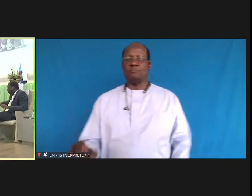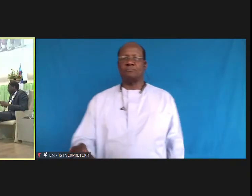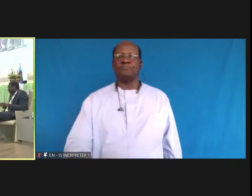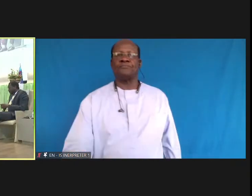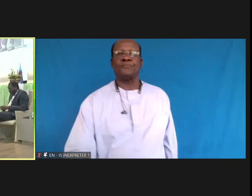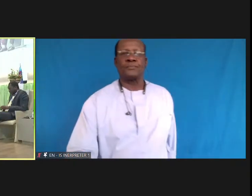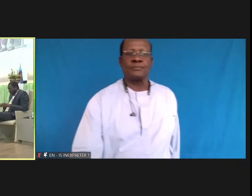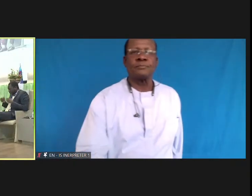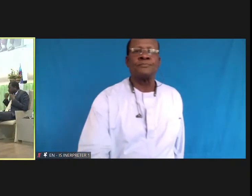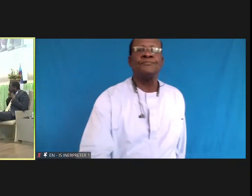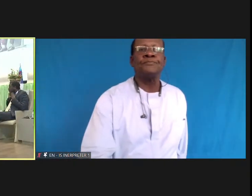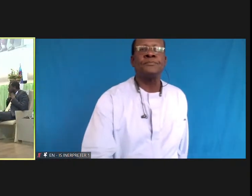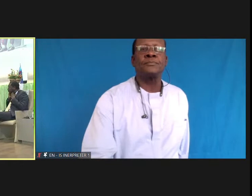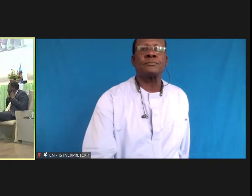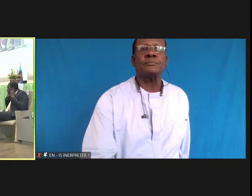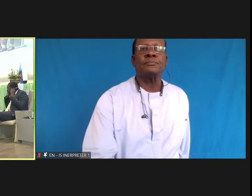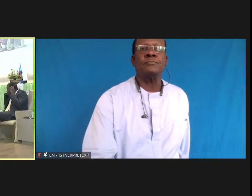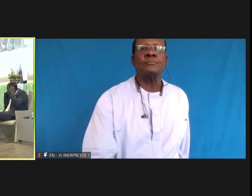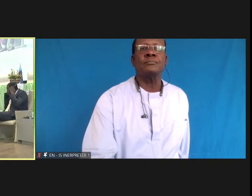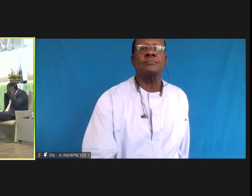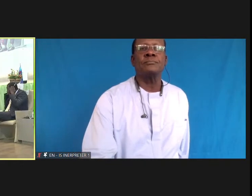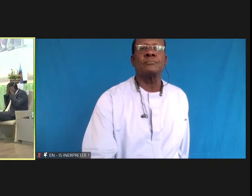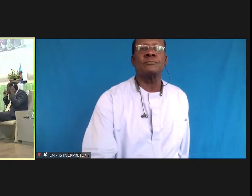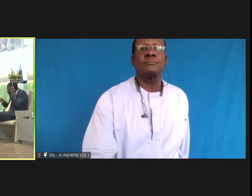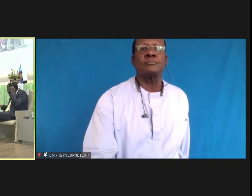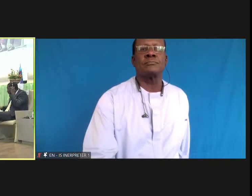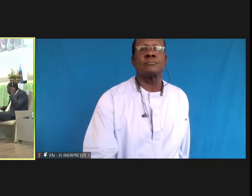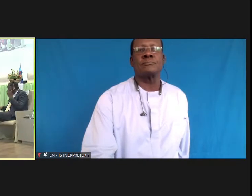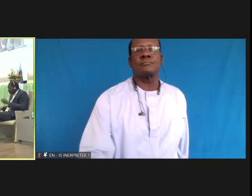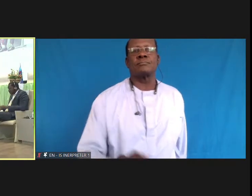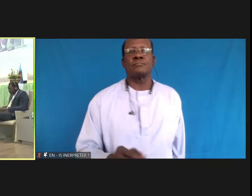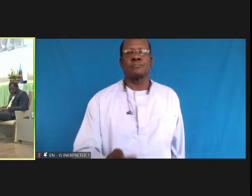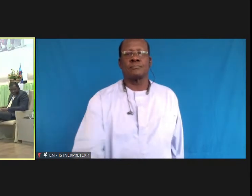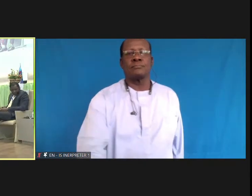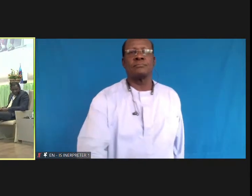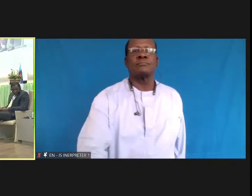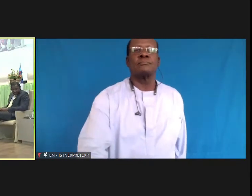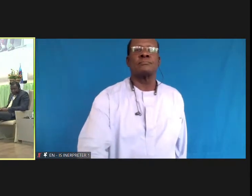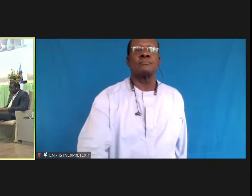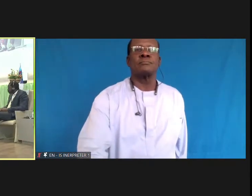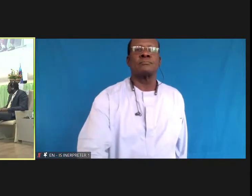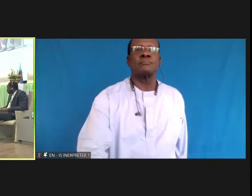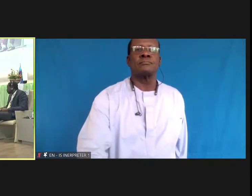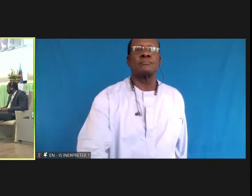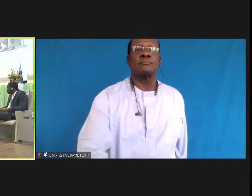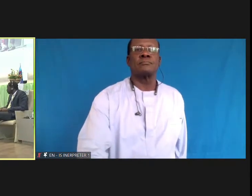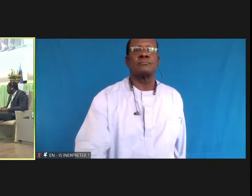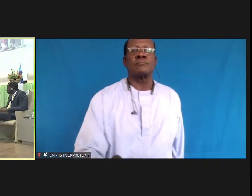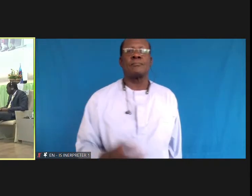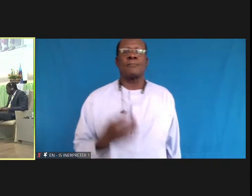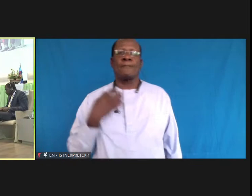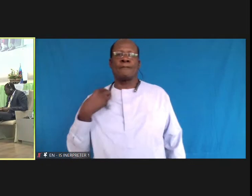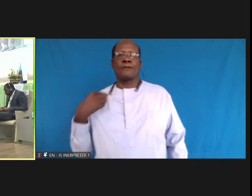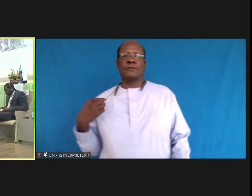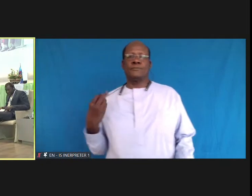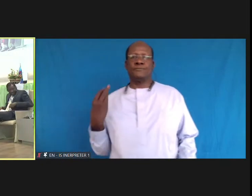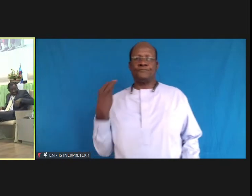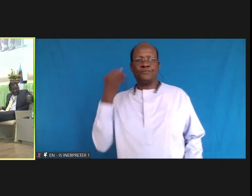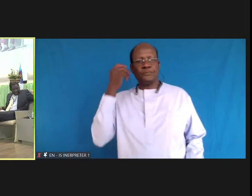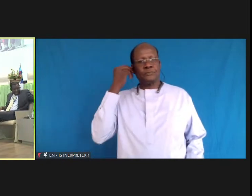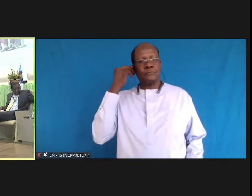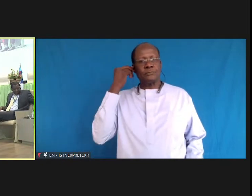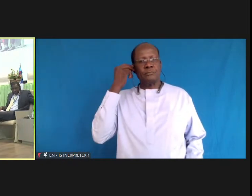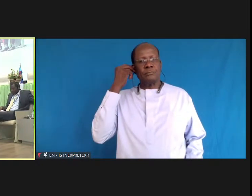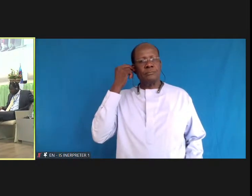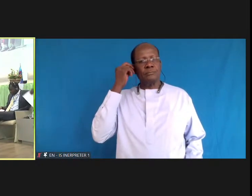Merci beaucoup, Monsieur Oumar Sylla, pour votre... Thank you very much, Mr. Oumar Sylla, for having moderated this meeting. I would also like